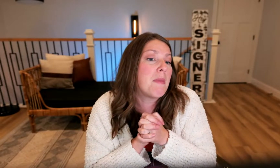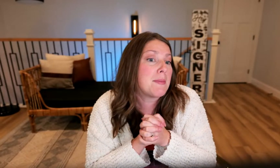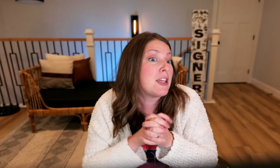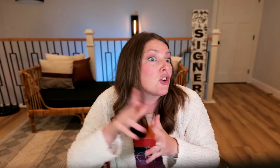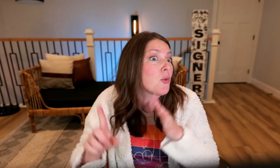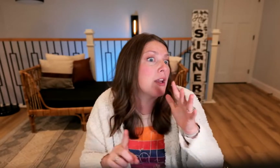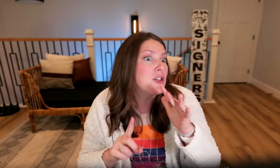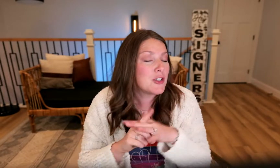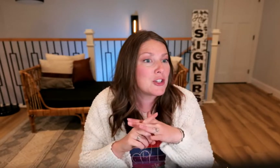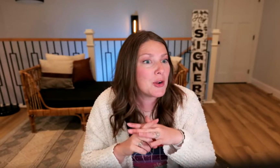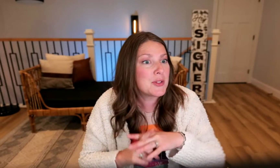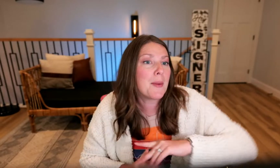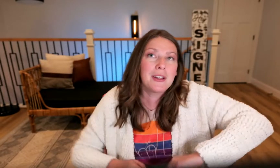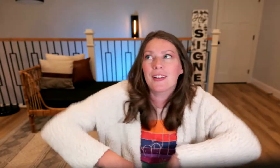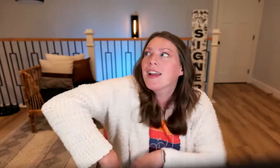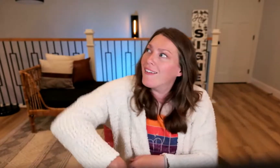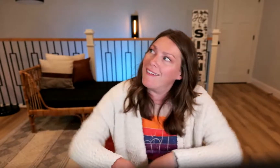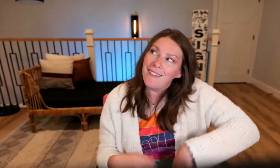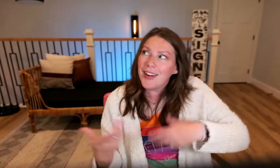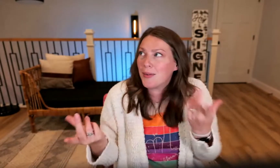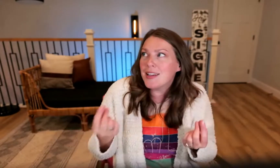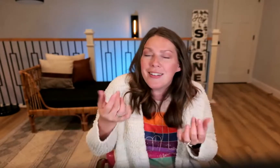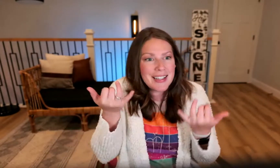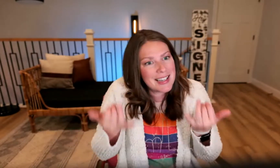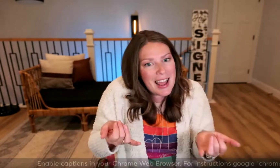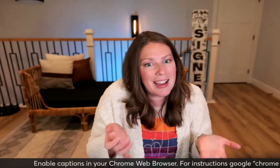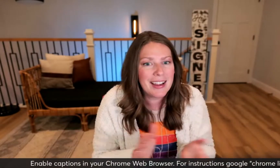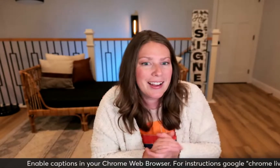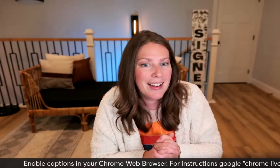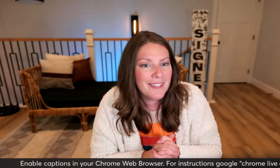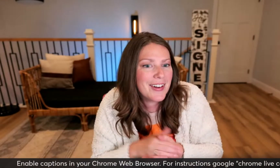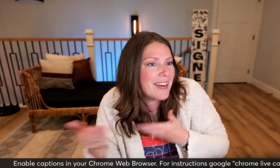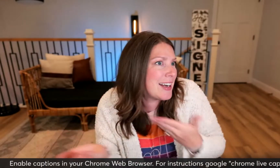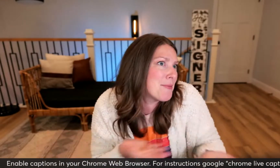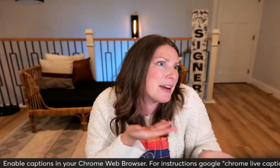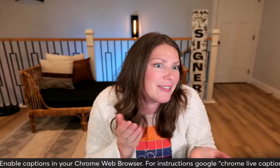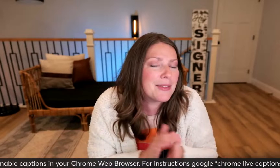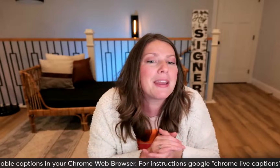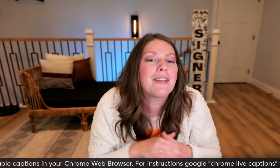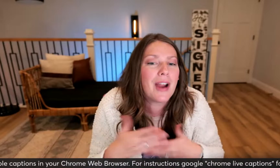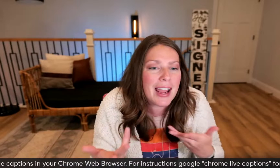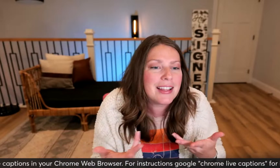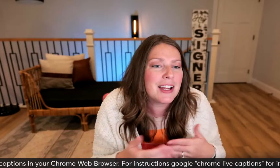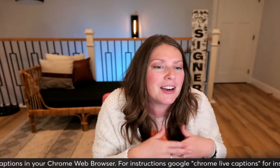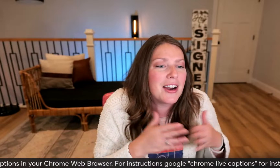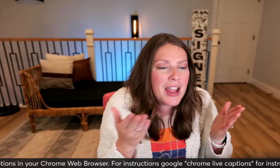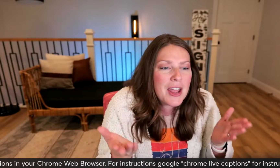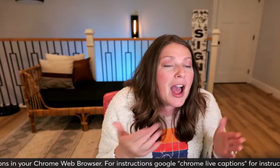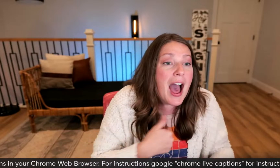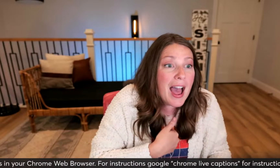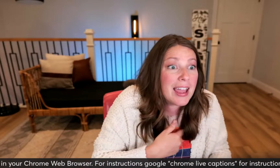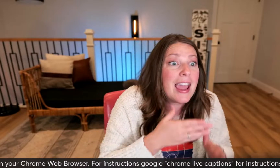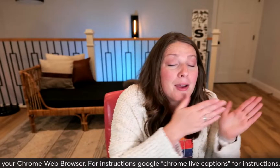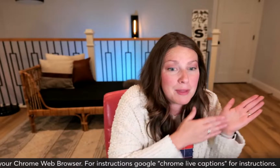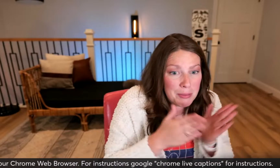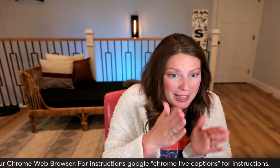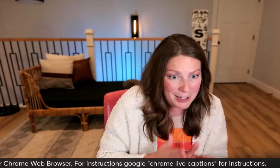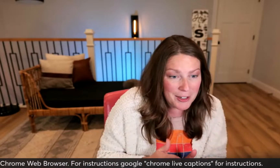maybe you're the one who just shows up and you're like, what are we doing today? What do I need to bring with me, right? I am the planner,